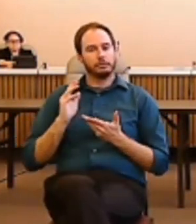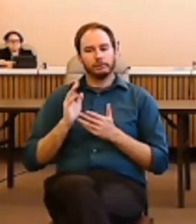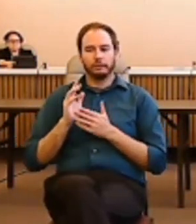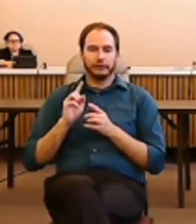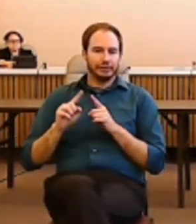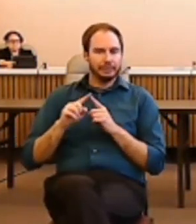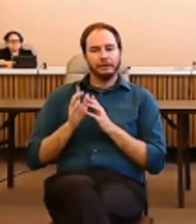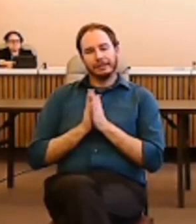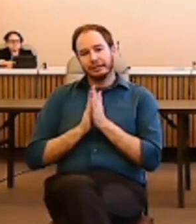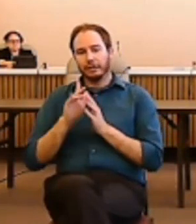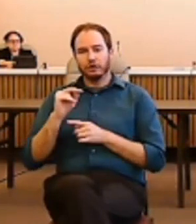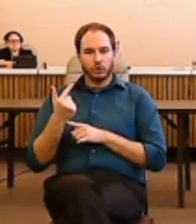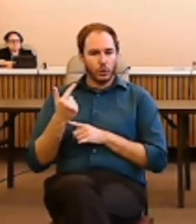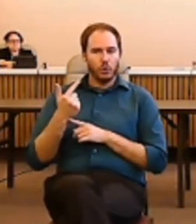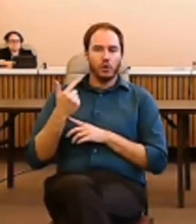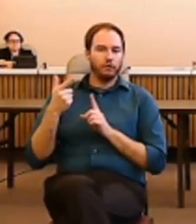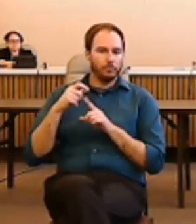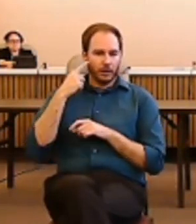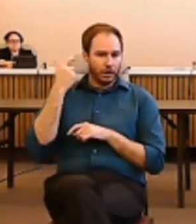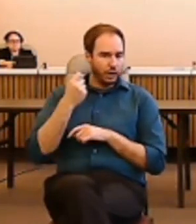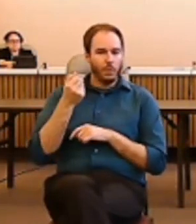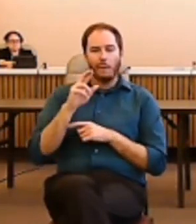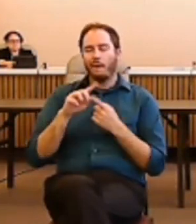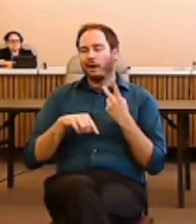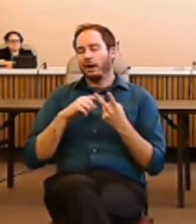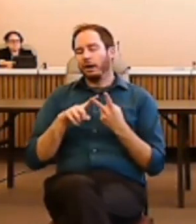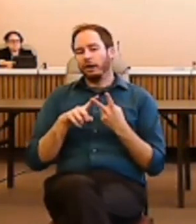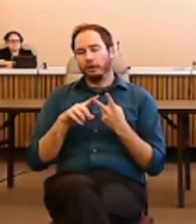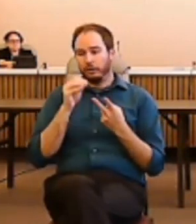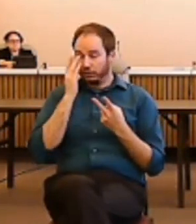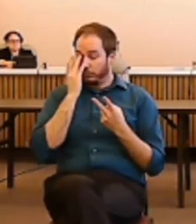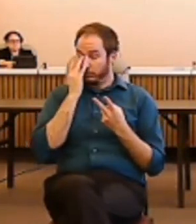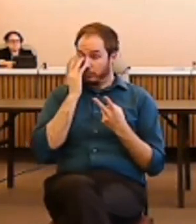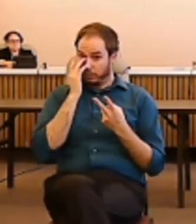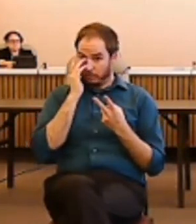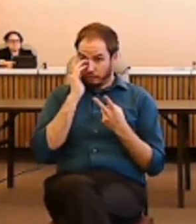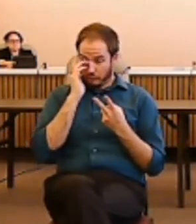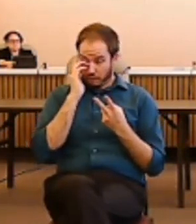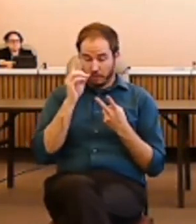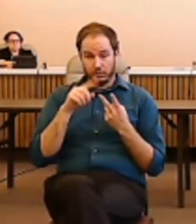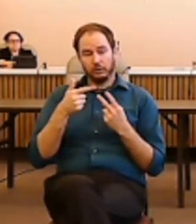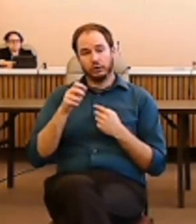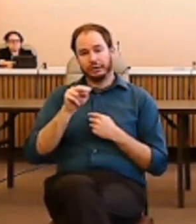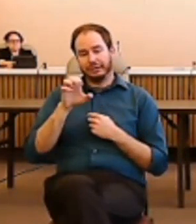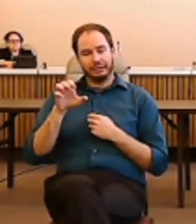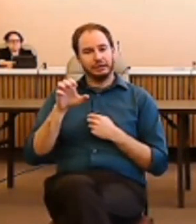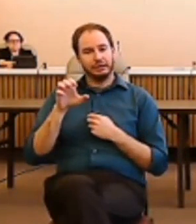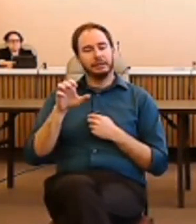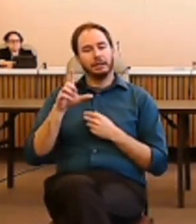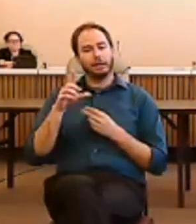incentive zoning type activity. Great work by the Genesee Land